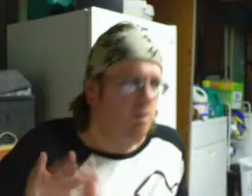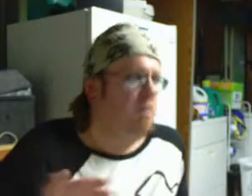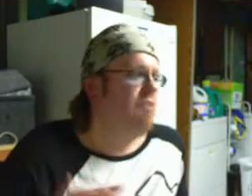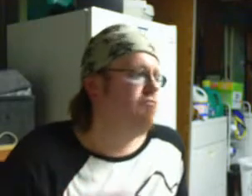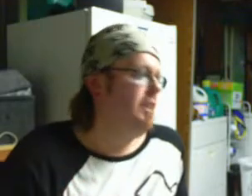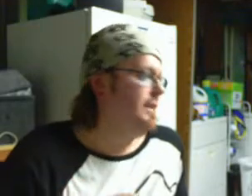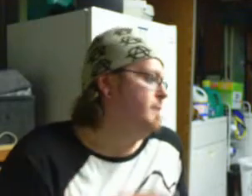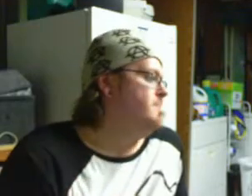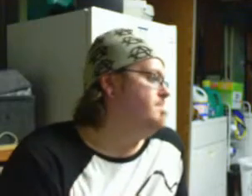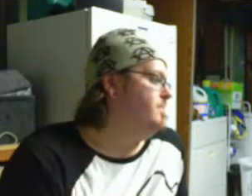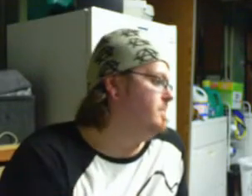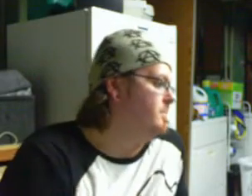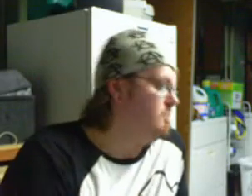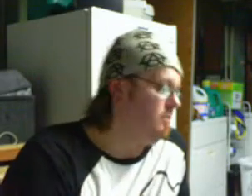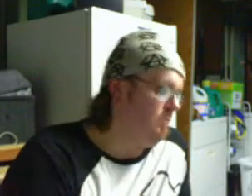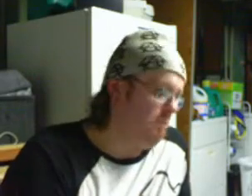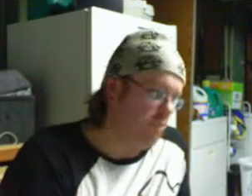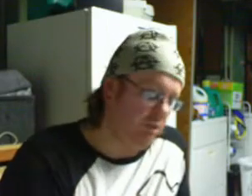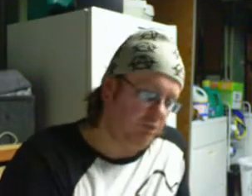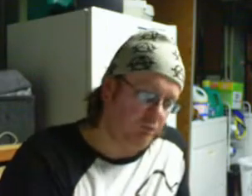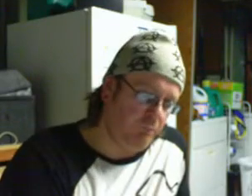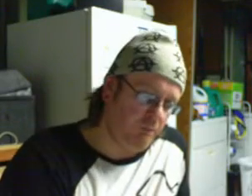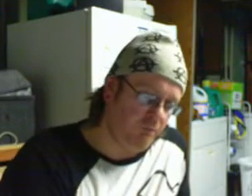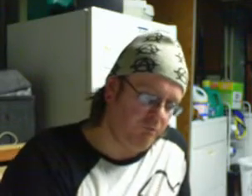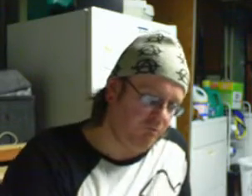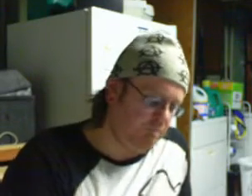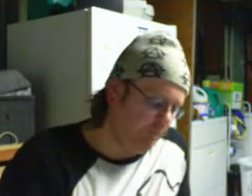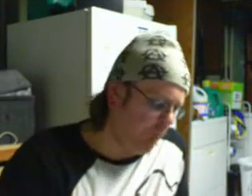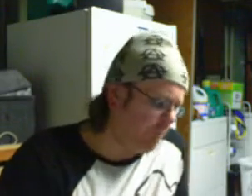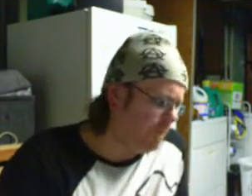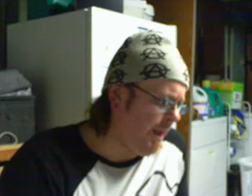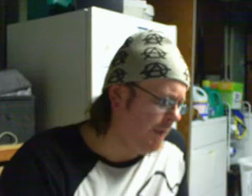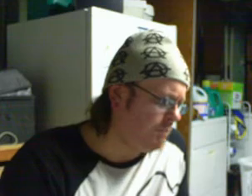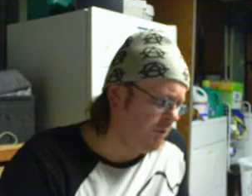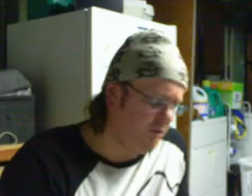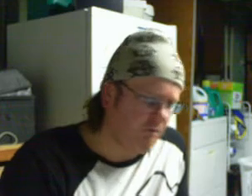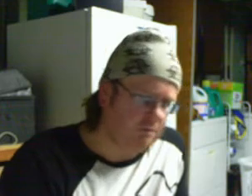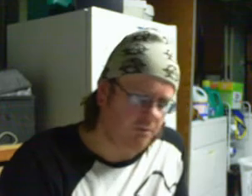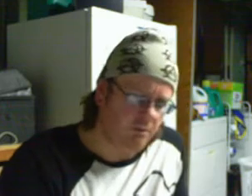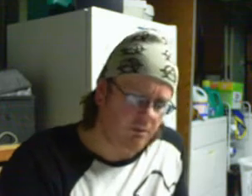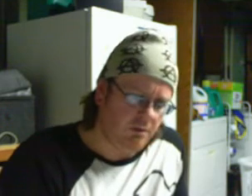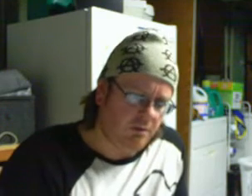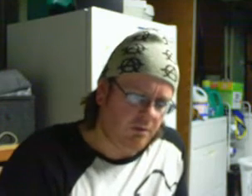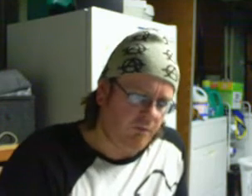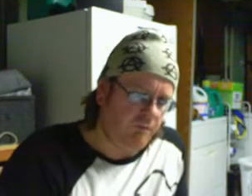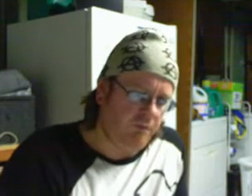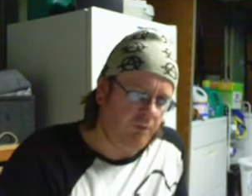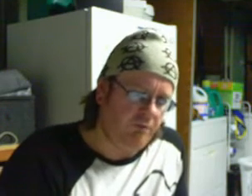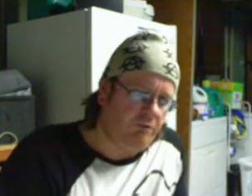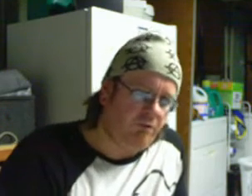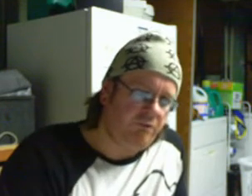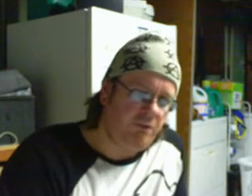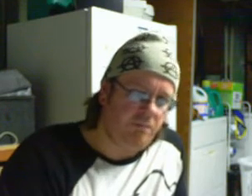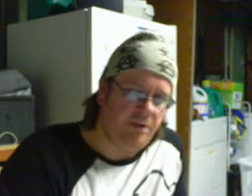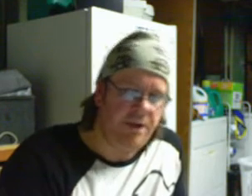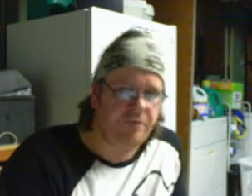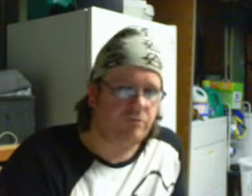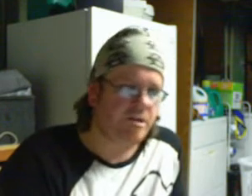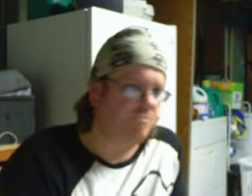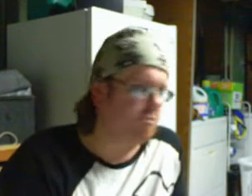Now right here, this is where there's this big red flag, because if you'll notice, it says Solomon had a dream during